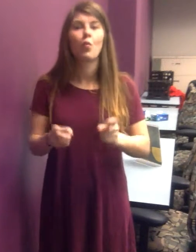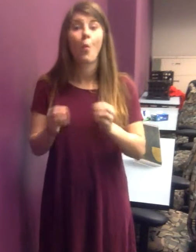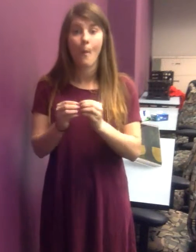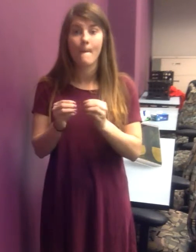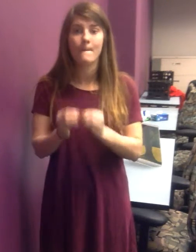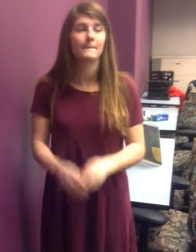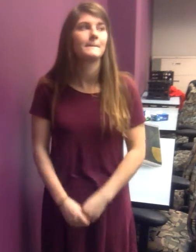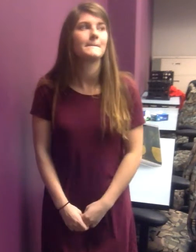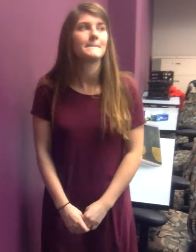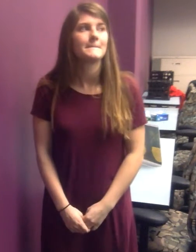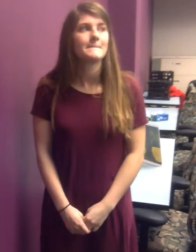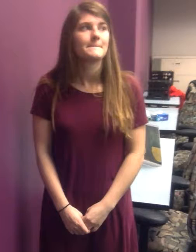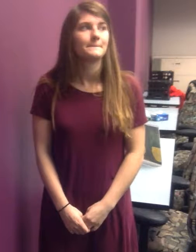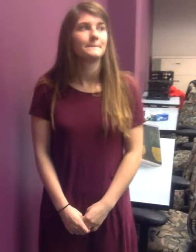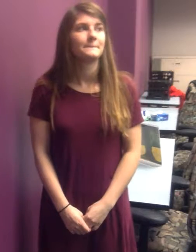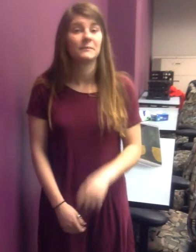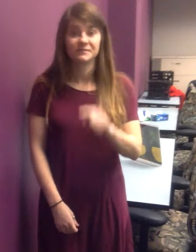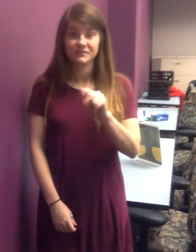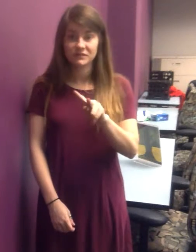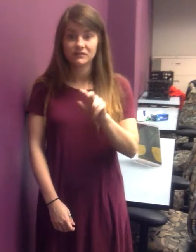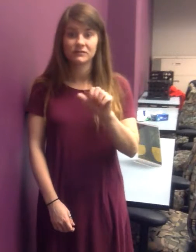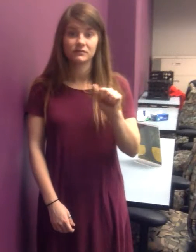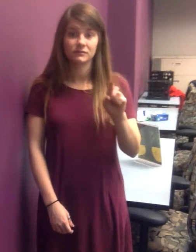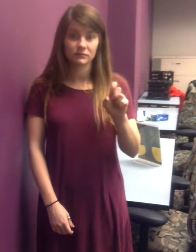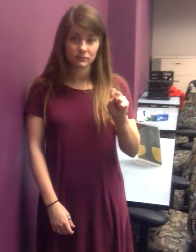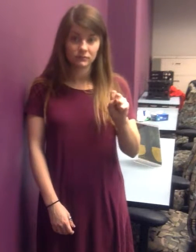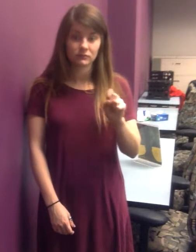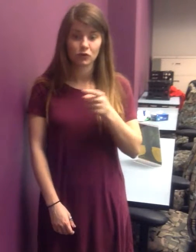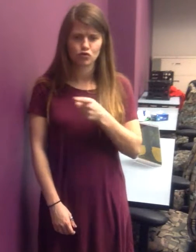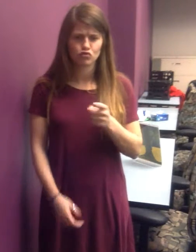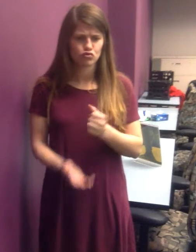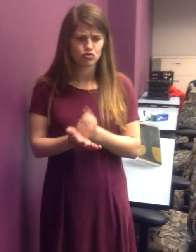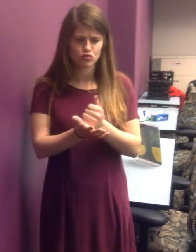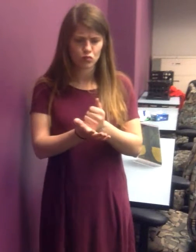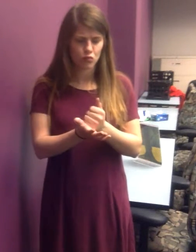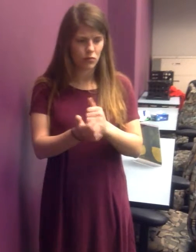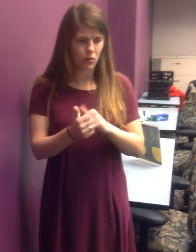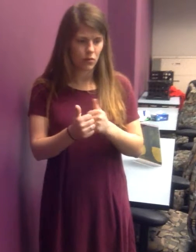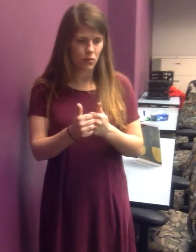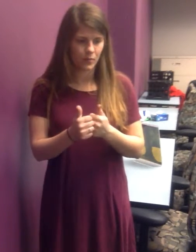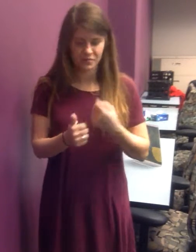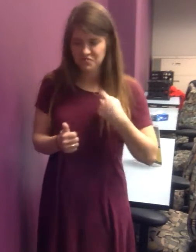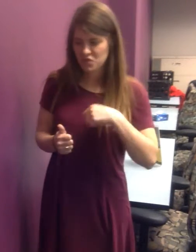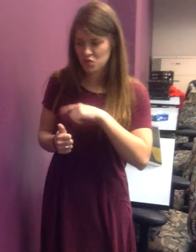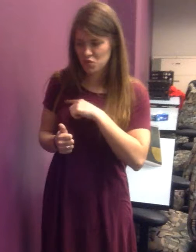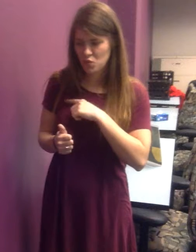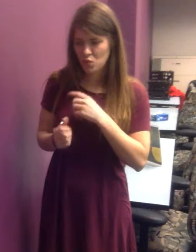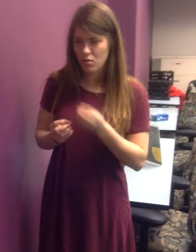ads, social media. We did rallies, events. We launched something we call Hot Air. And we're sending a message to Senator Baucus and